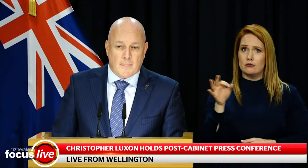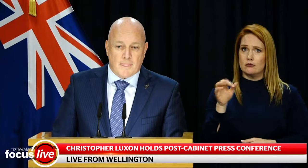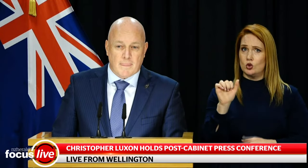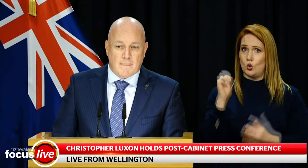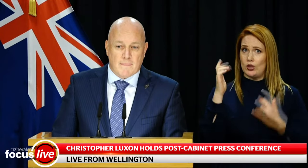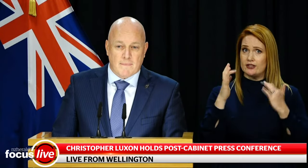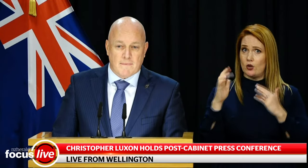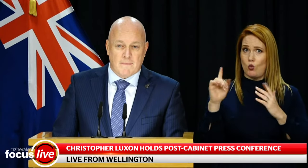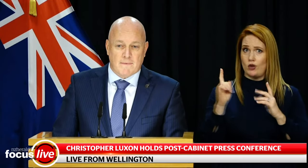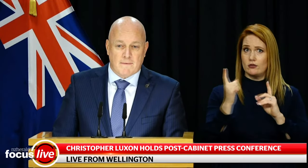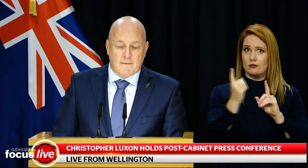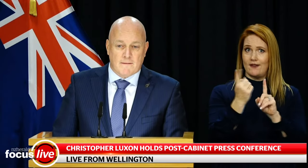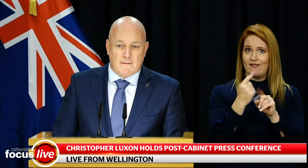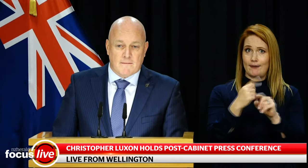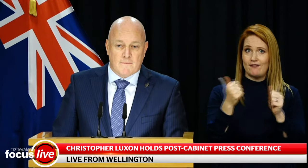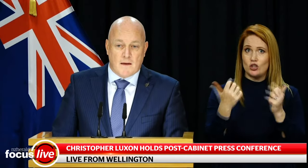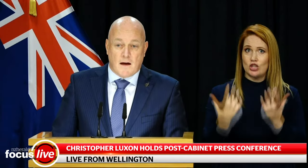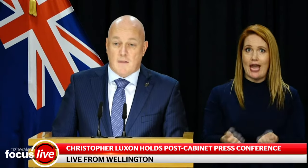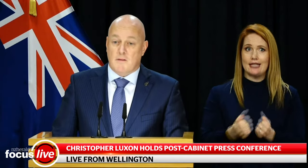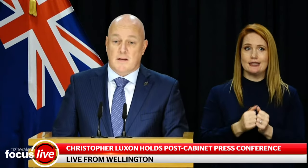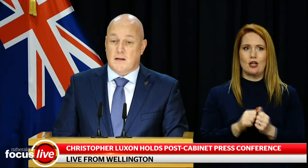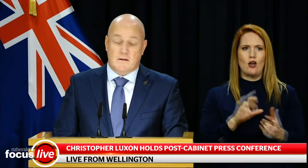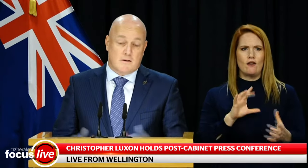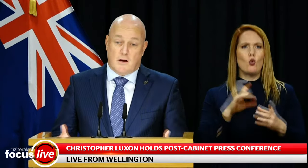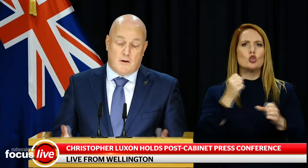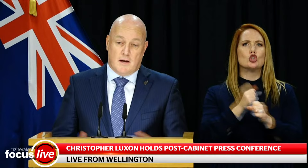the feedback you've had on Jobs for Nature?